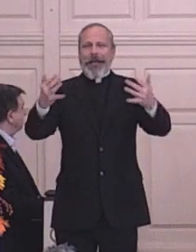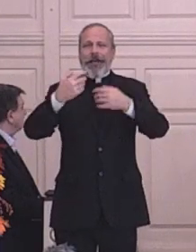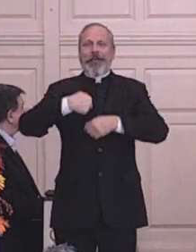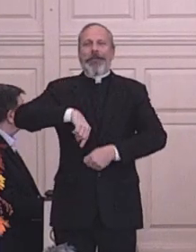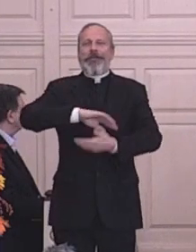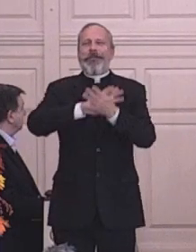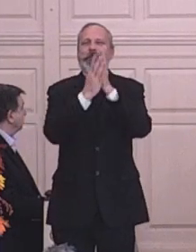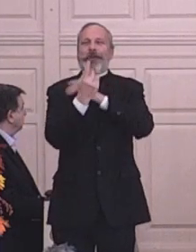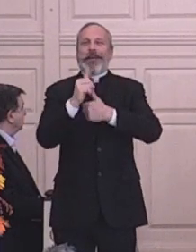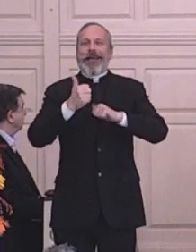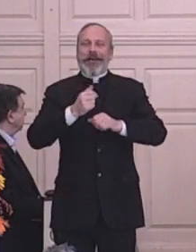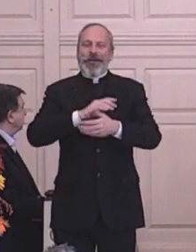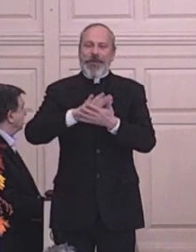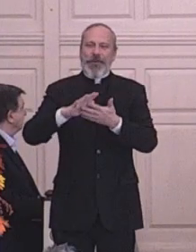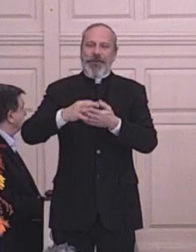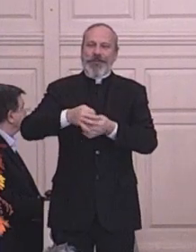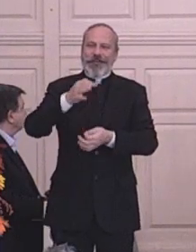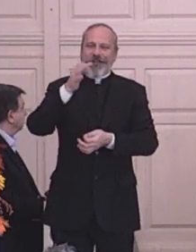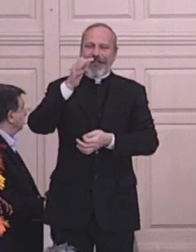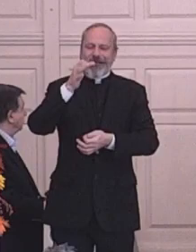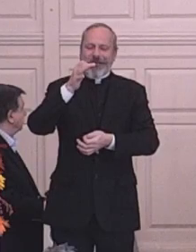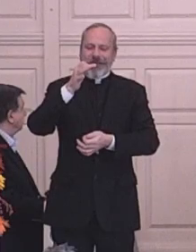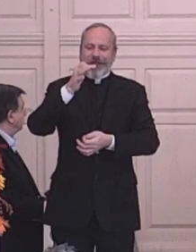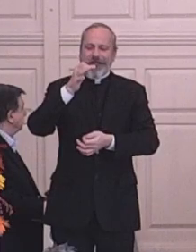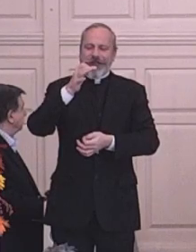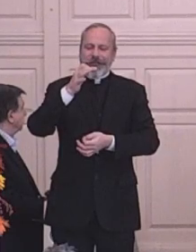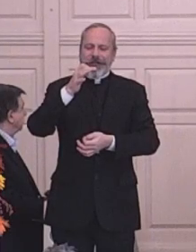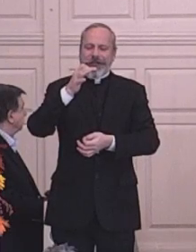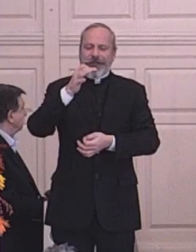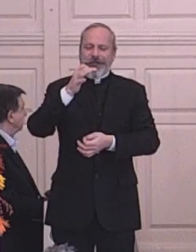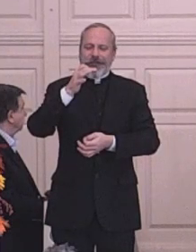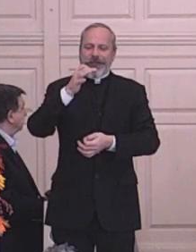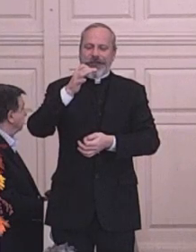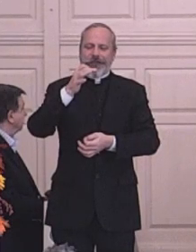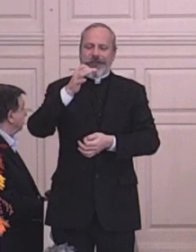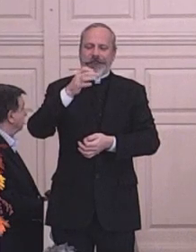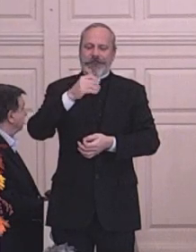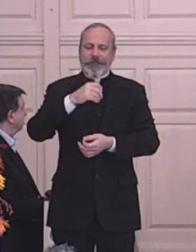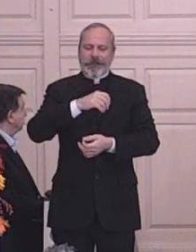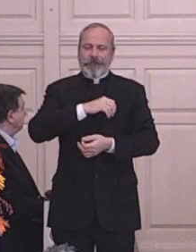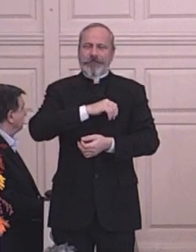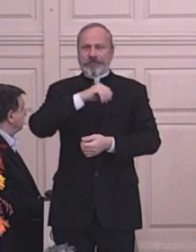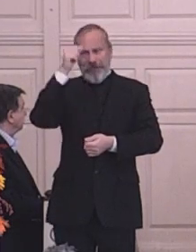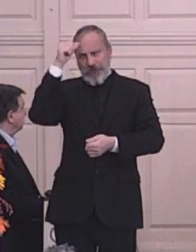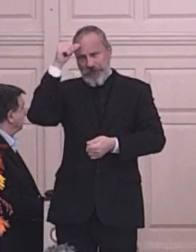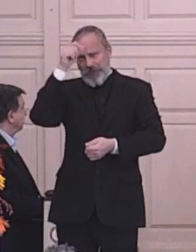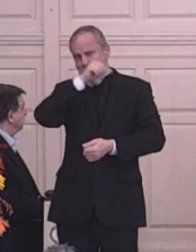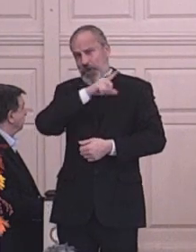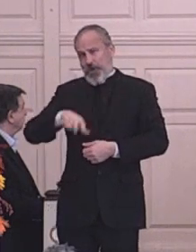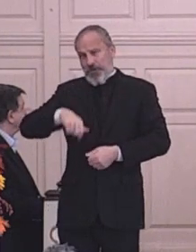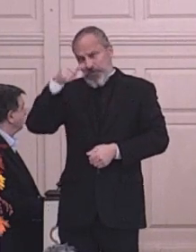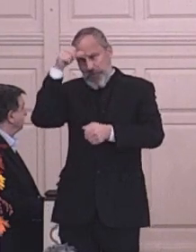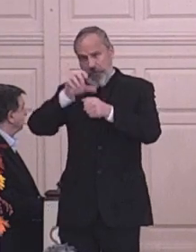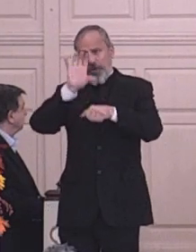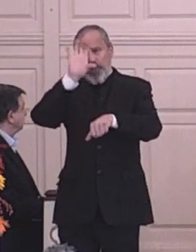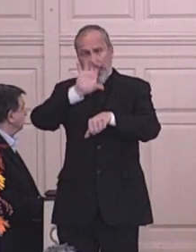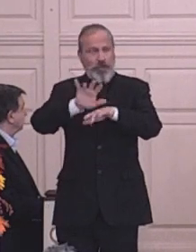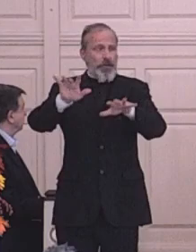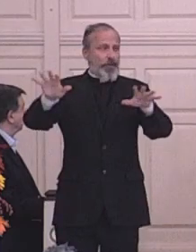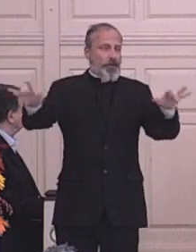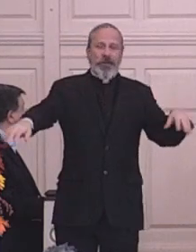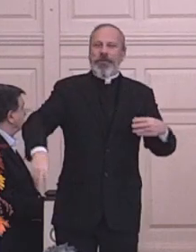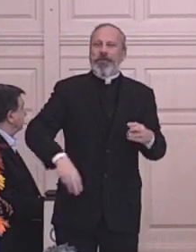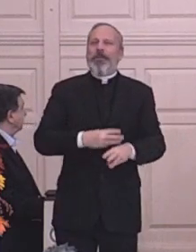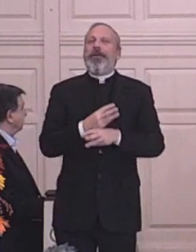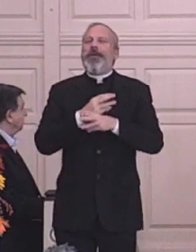gathered into one by the Holy Spirit. Remember, Lord, your church spread throughout the